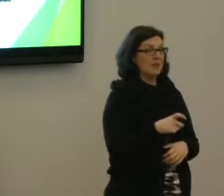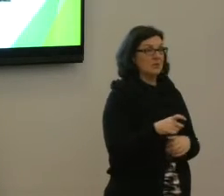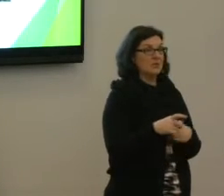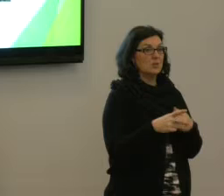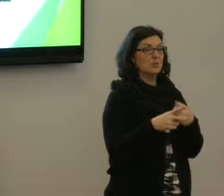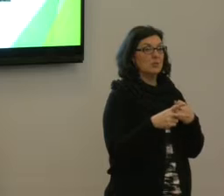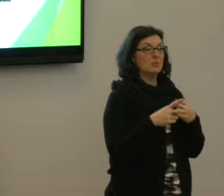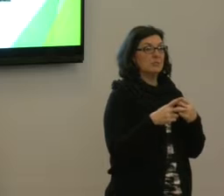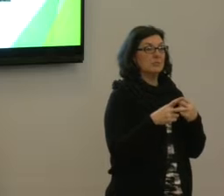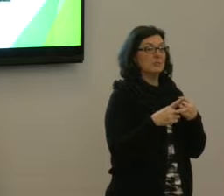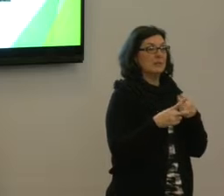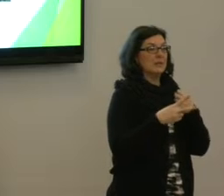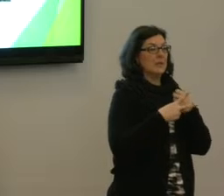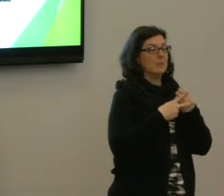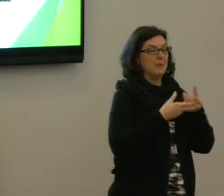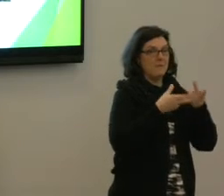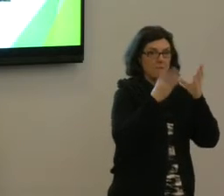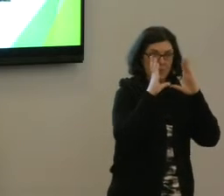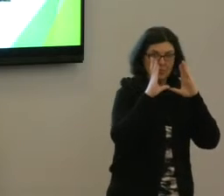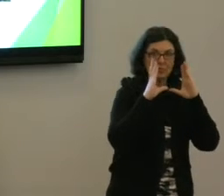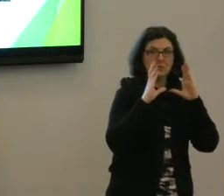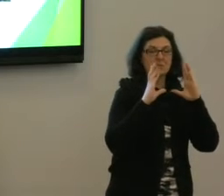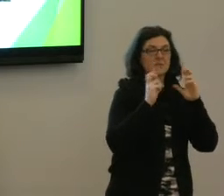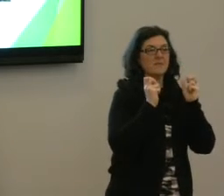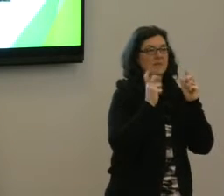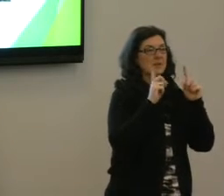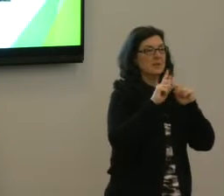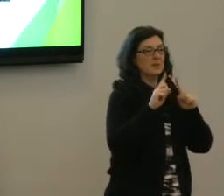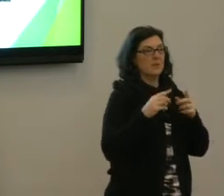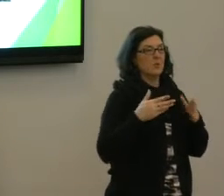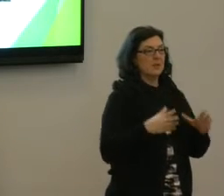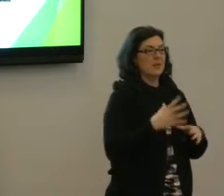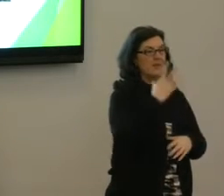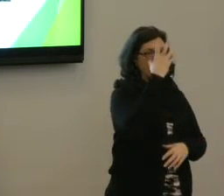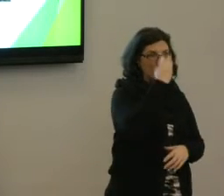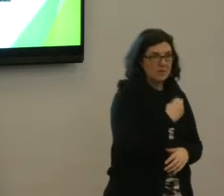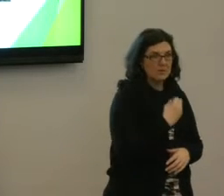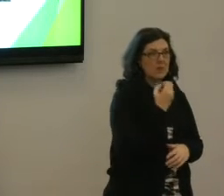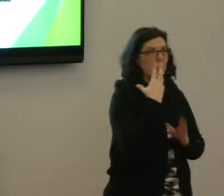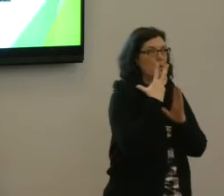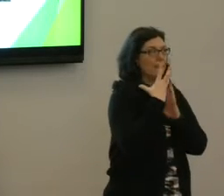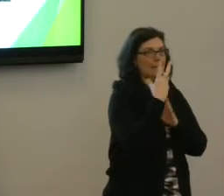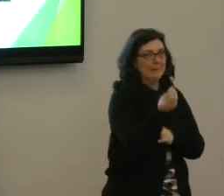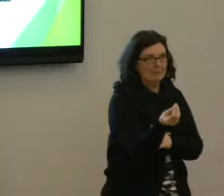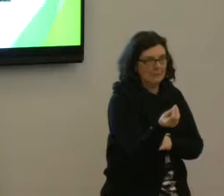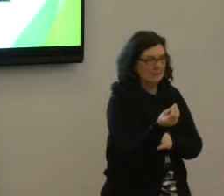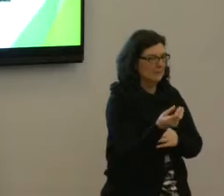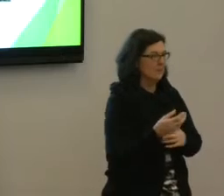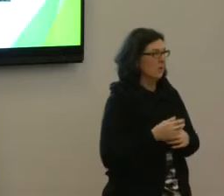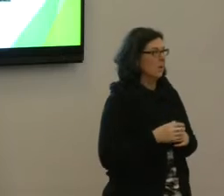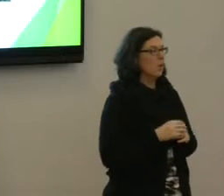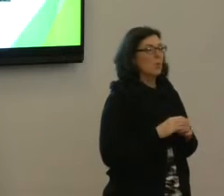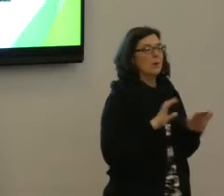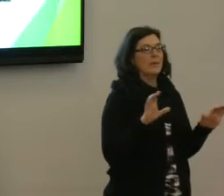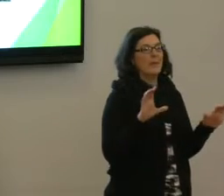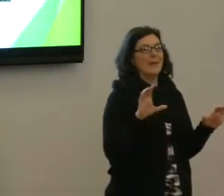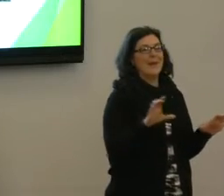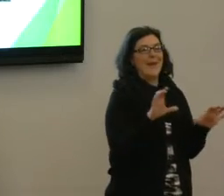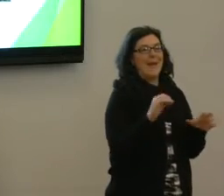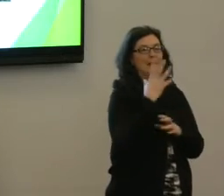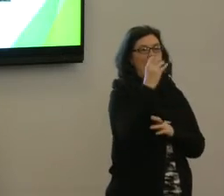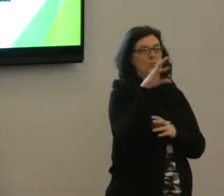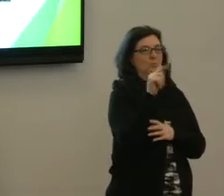in various ways, or they would fall asleep or leave. I mean, it was just, or act out. It was that